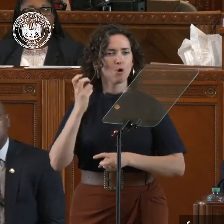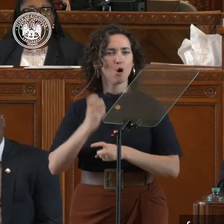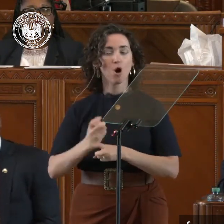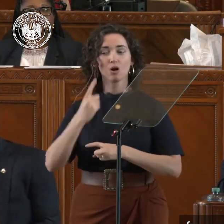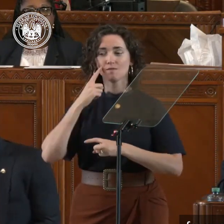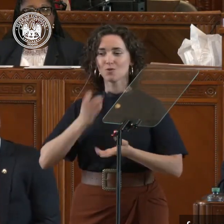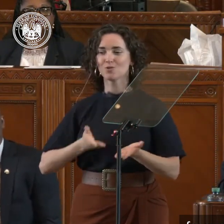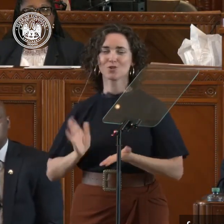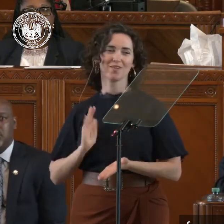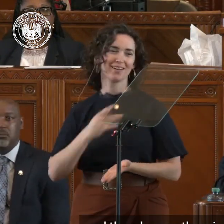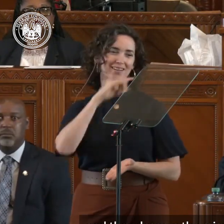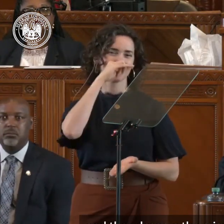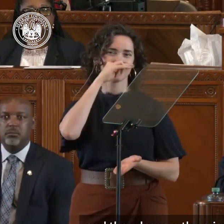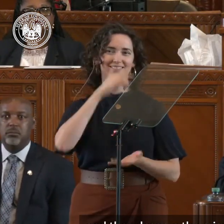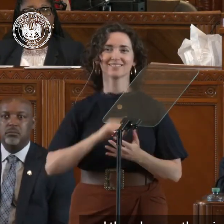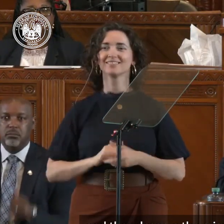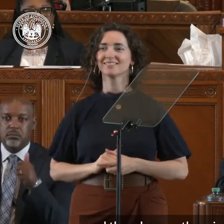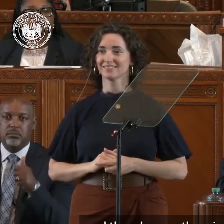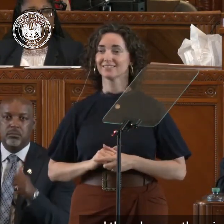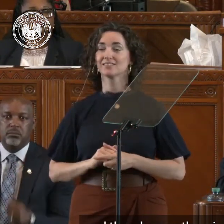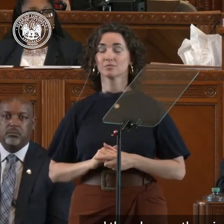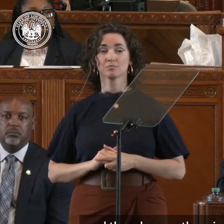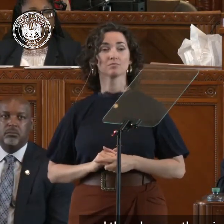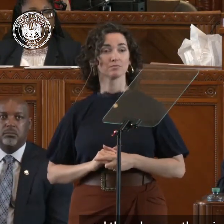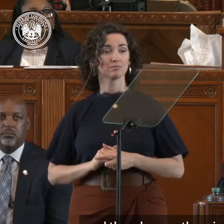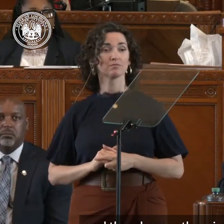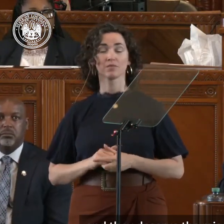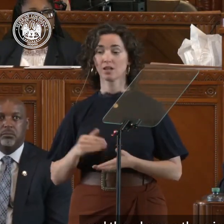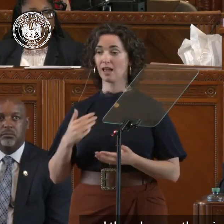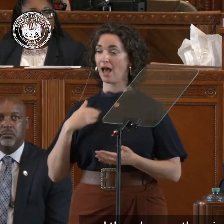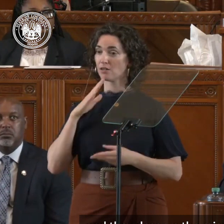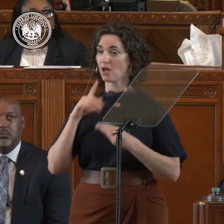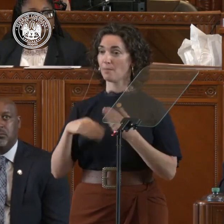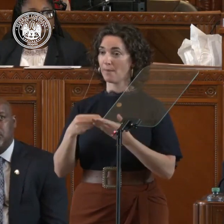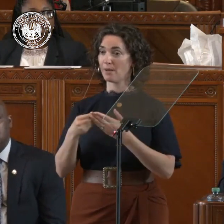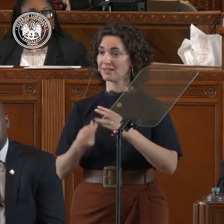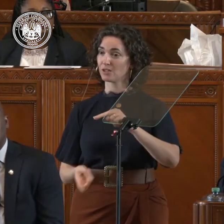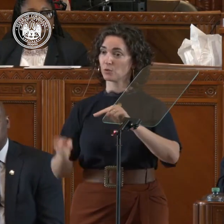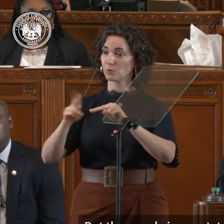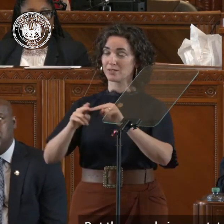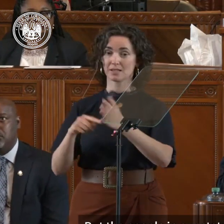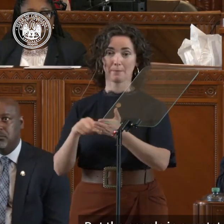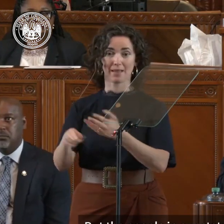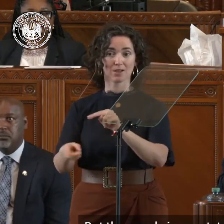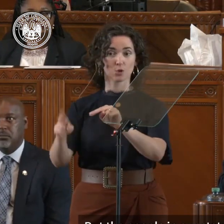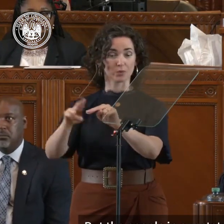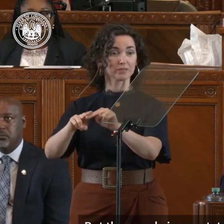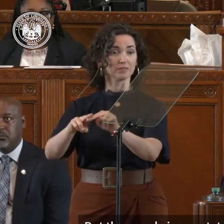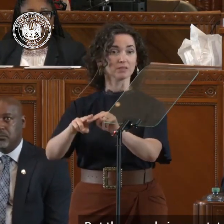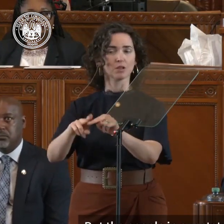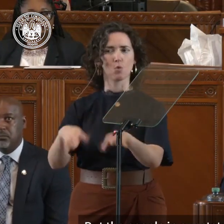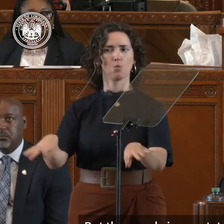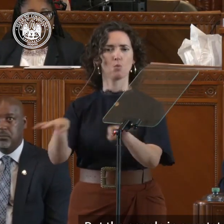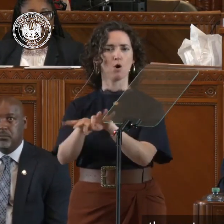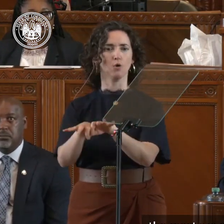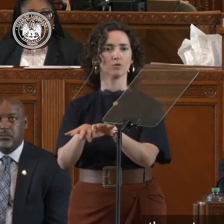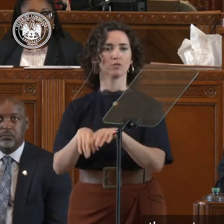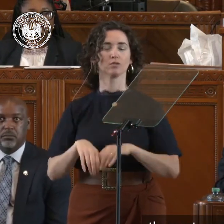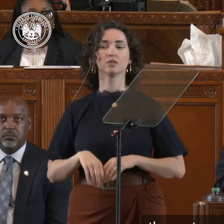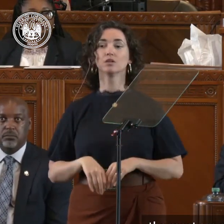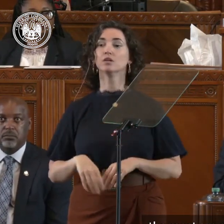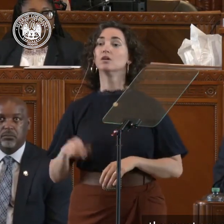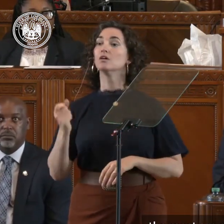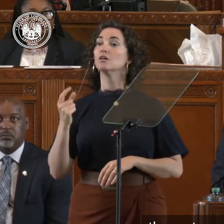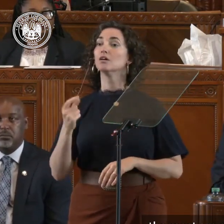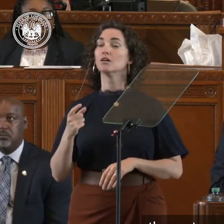our kids. And they deserve the raise that I'm talking about. But the people in our state who deserve that raise the